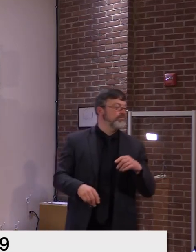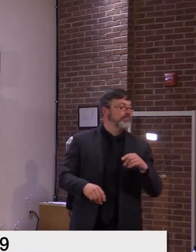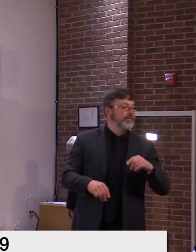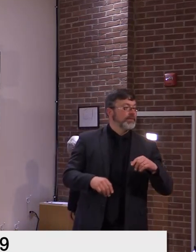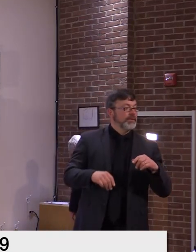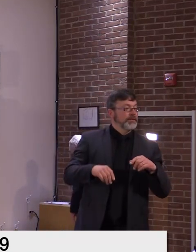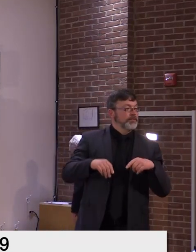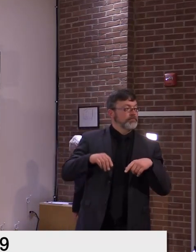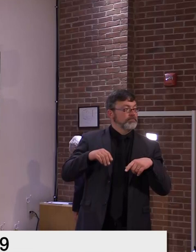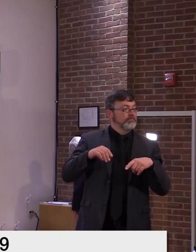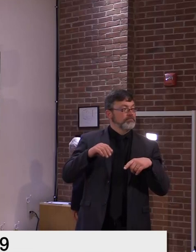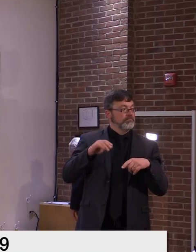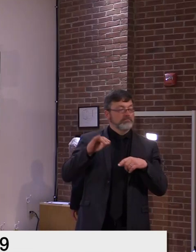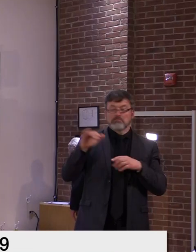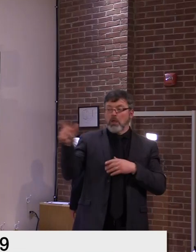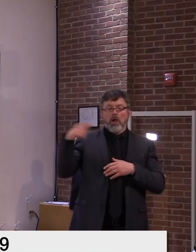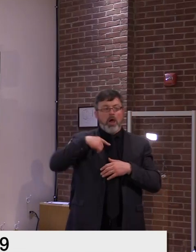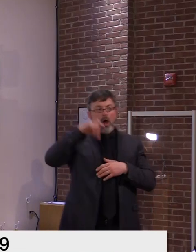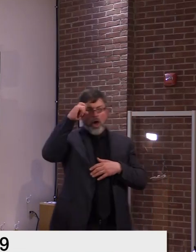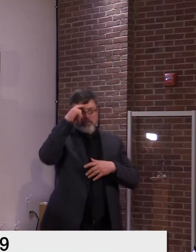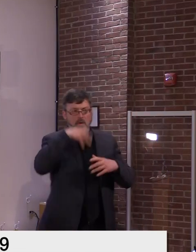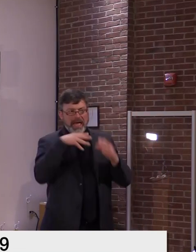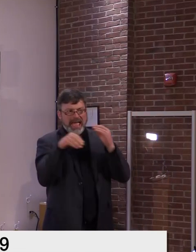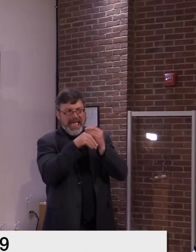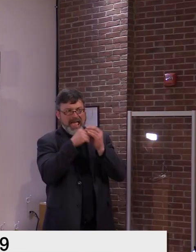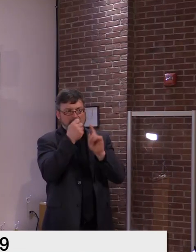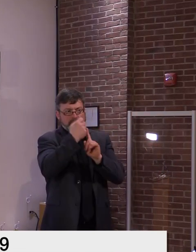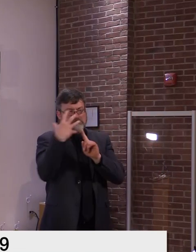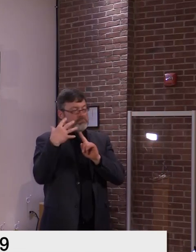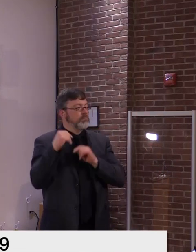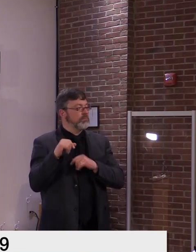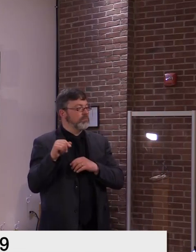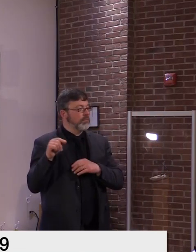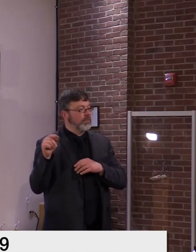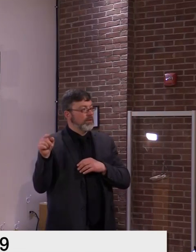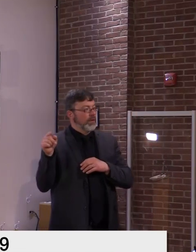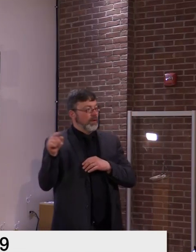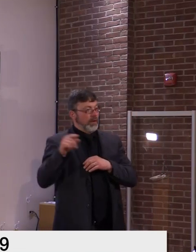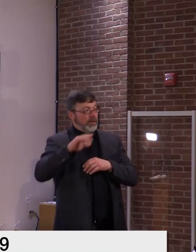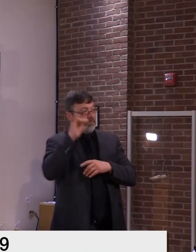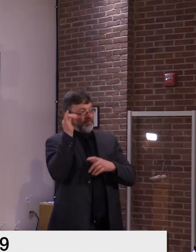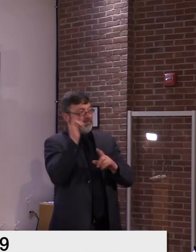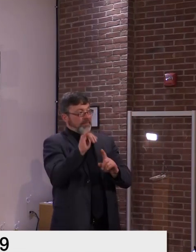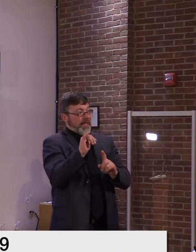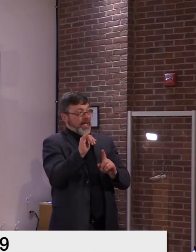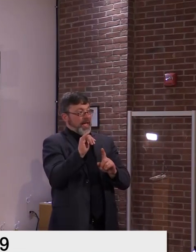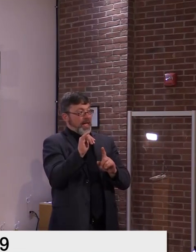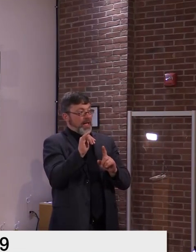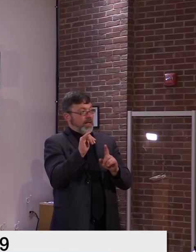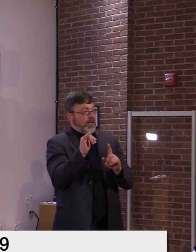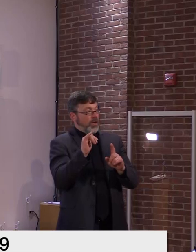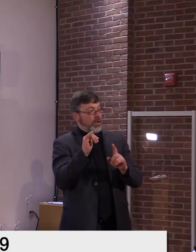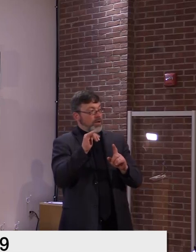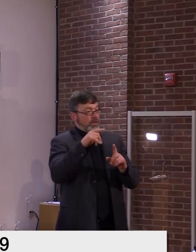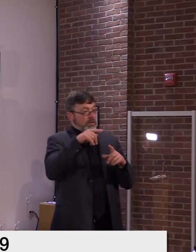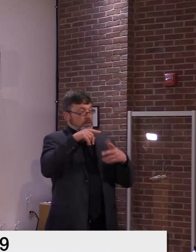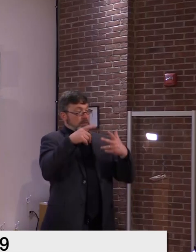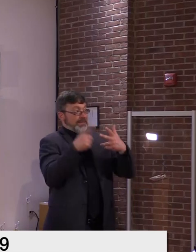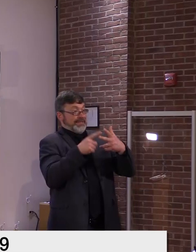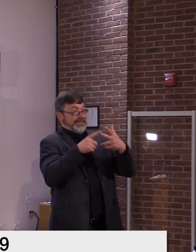I think as well that Johnson & Johnson, once we receive an increased supply of Johnson & Johnson, a more steady